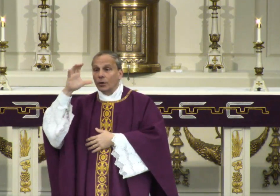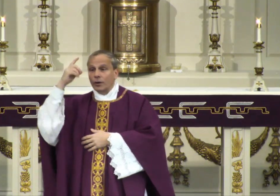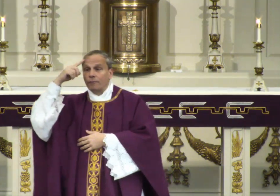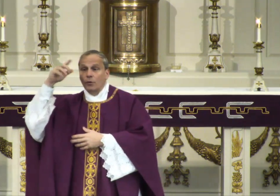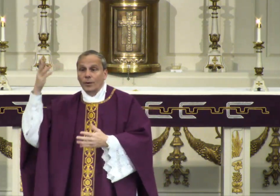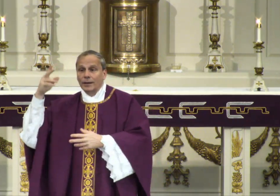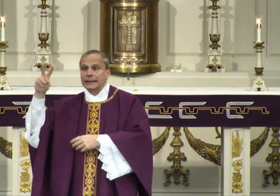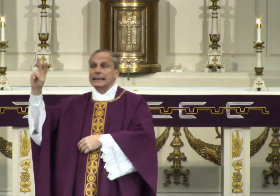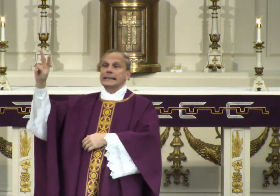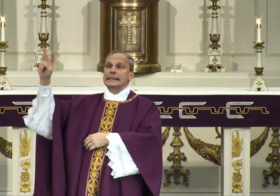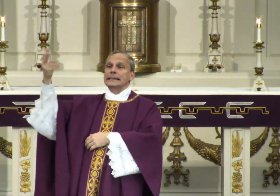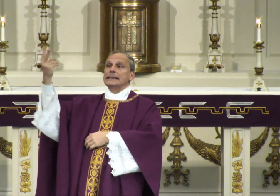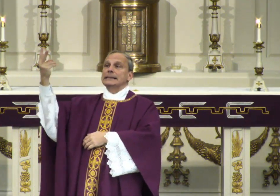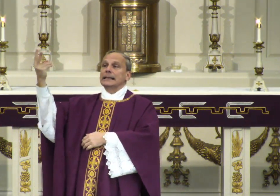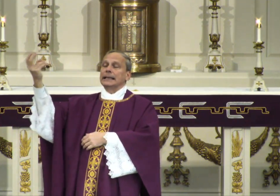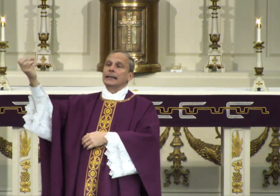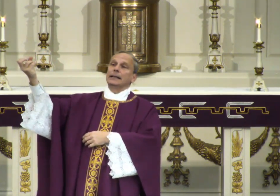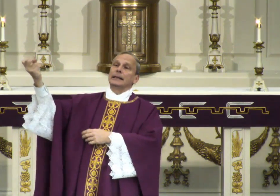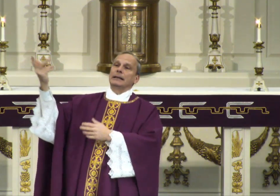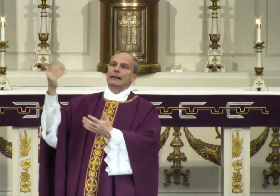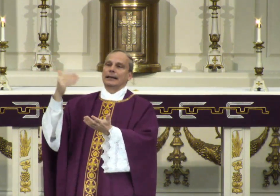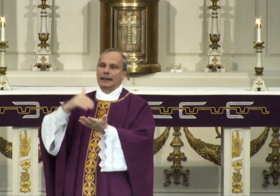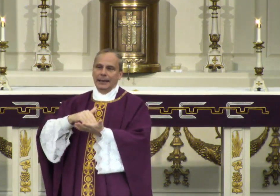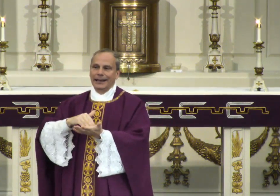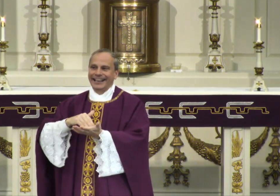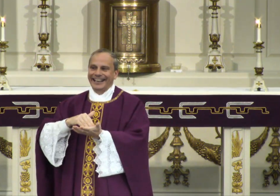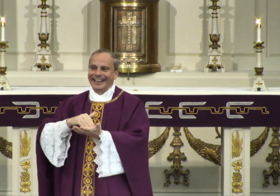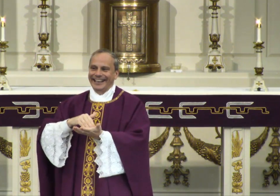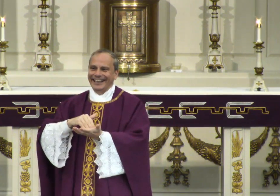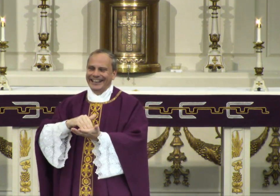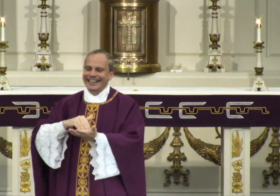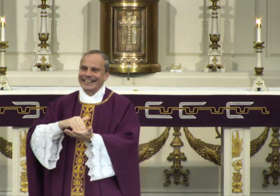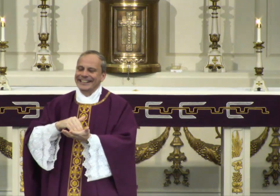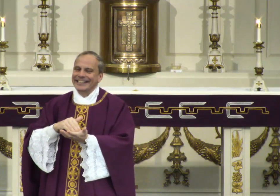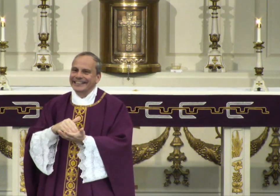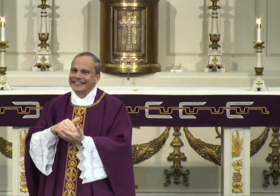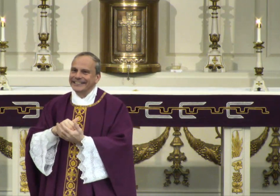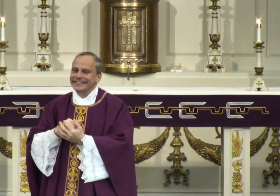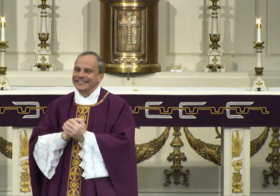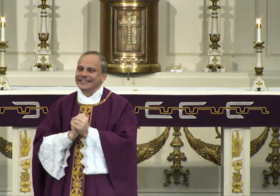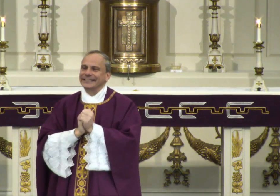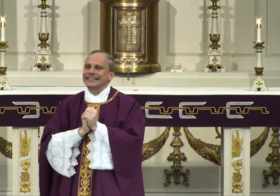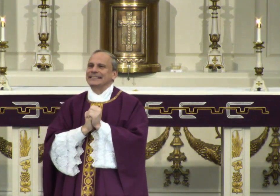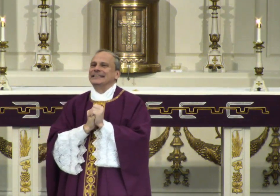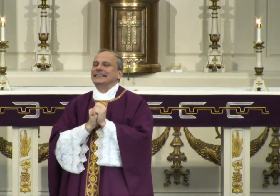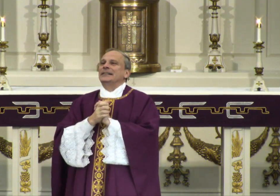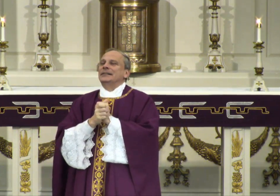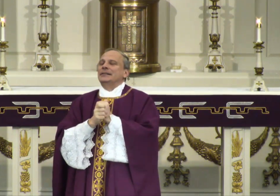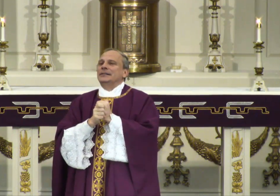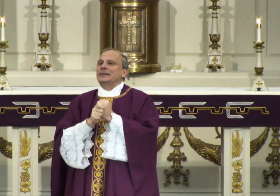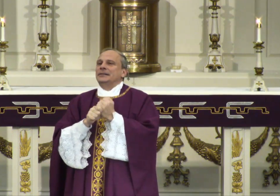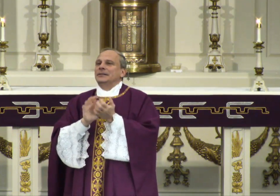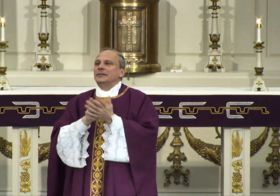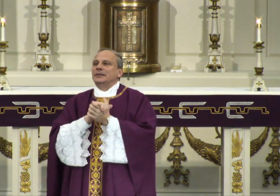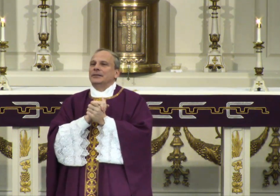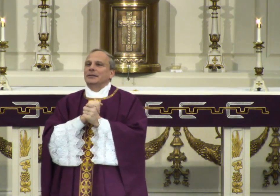We look forward eagerly with anticipation to His coming again.